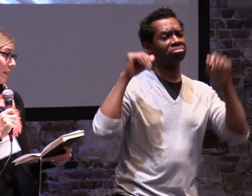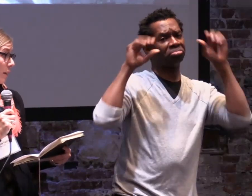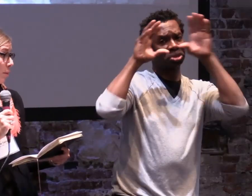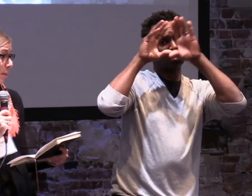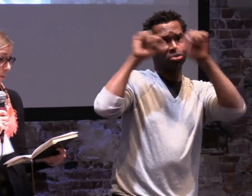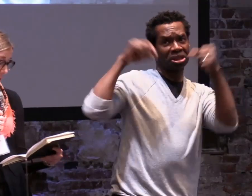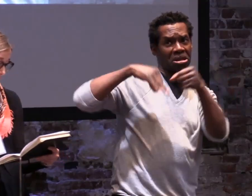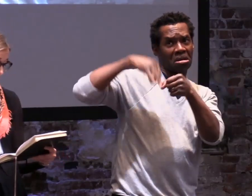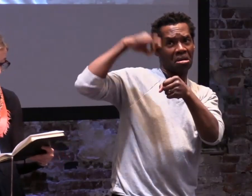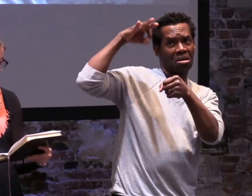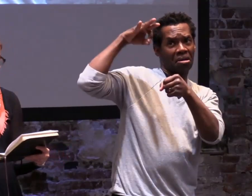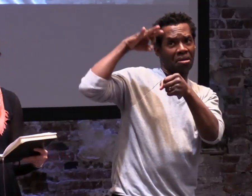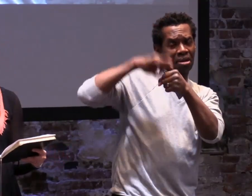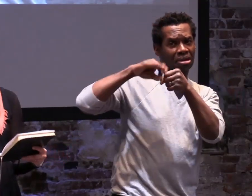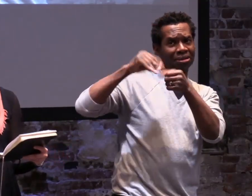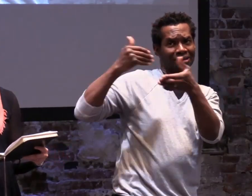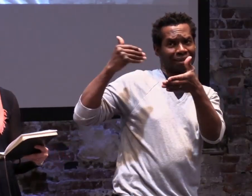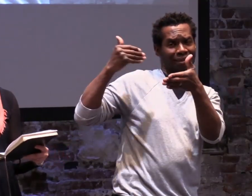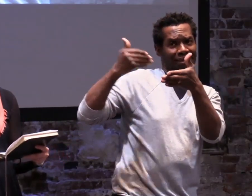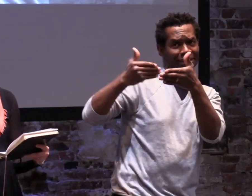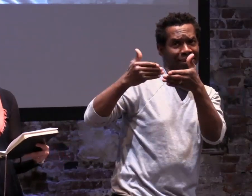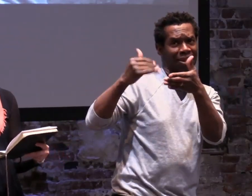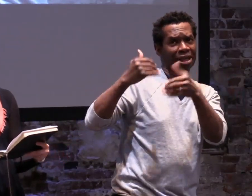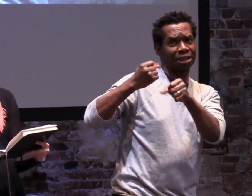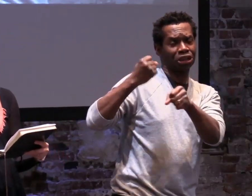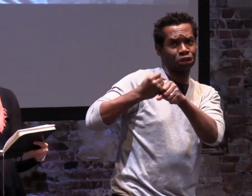convening proposals called the HowlRound Challenge.